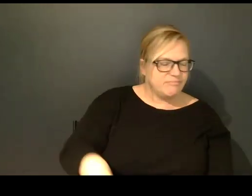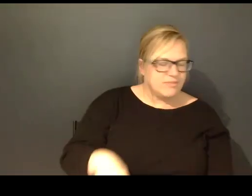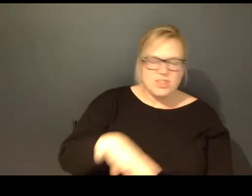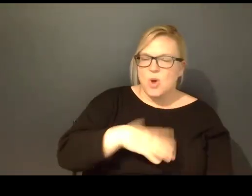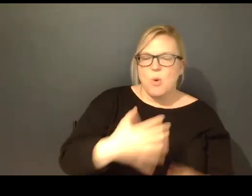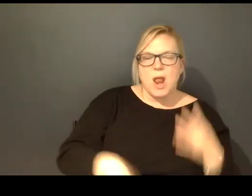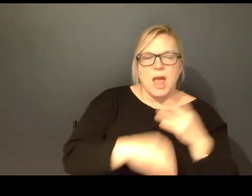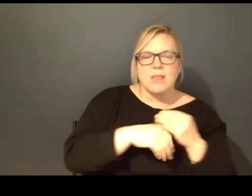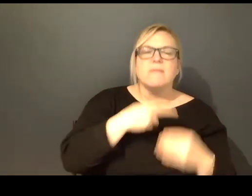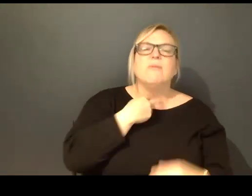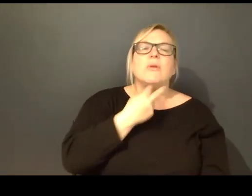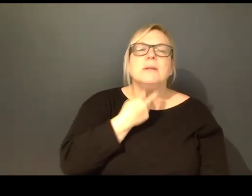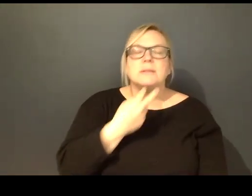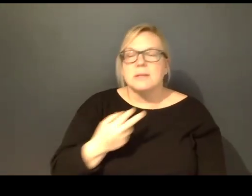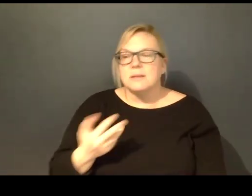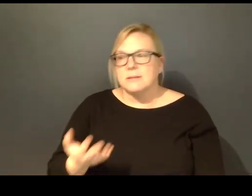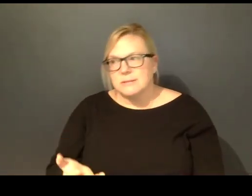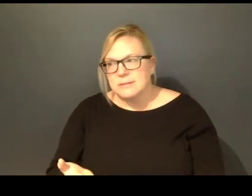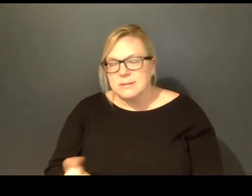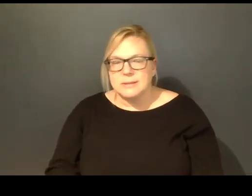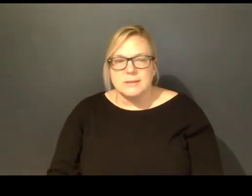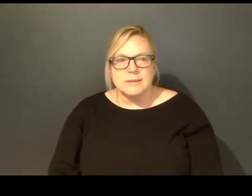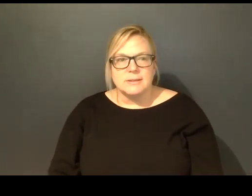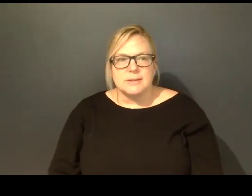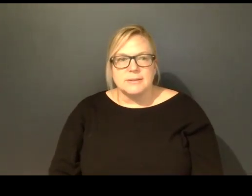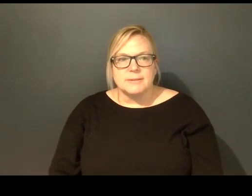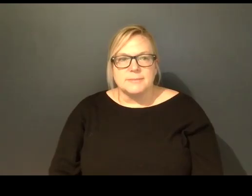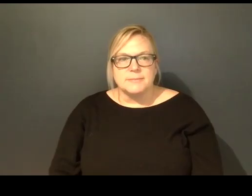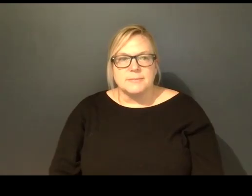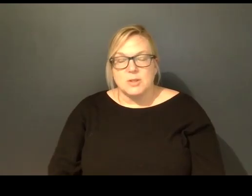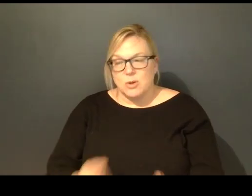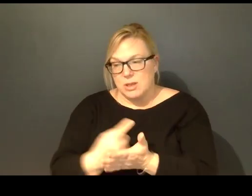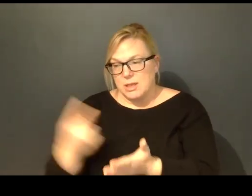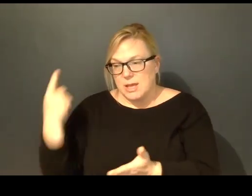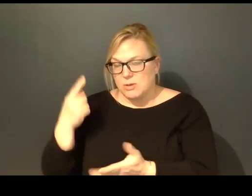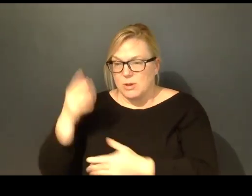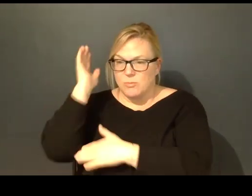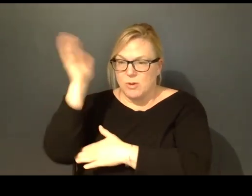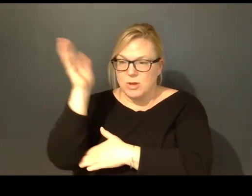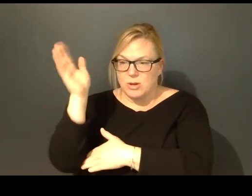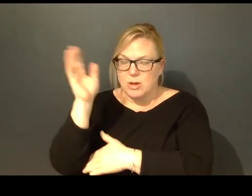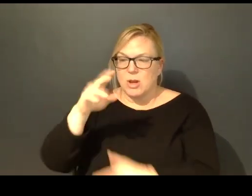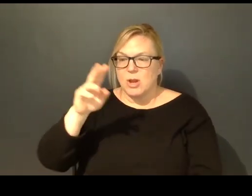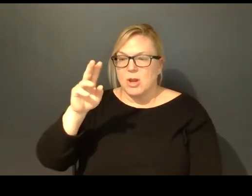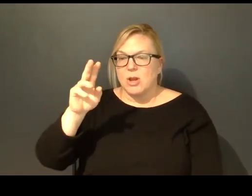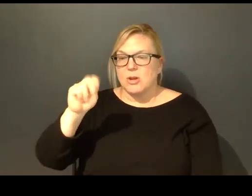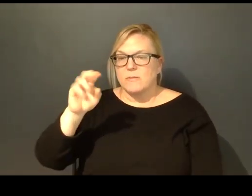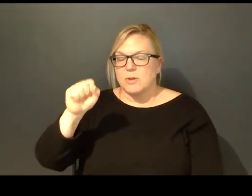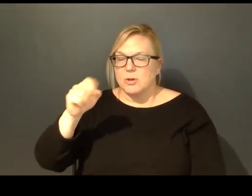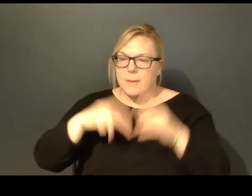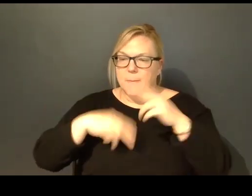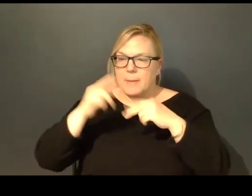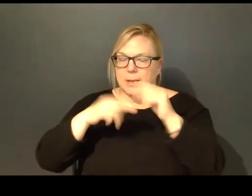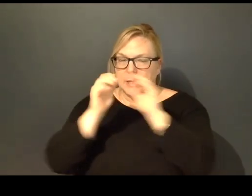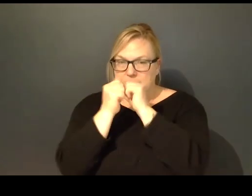Well, and the truth of the matter is, so last week I did a presentation to Nova Scotia Building Official Association. These